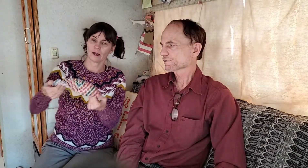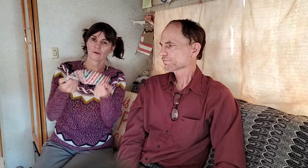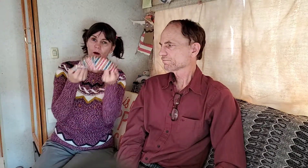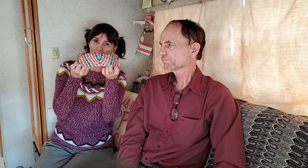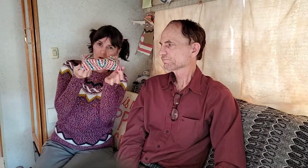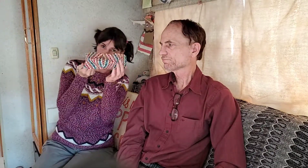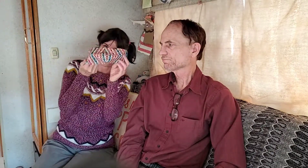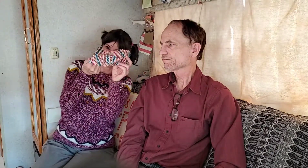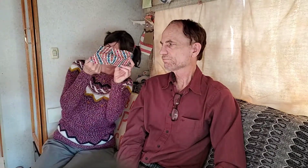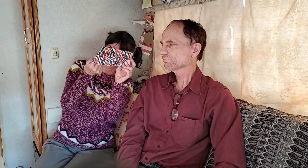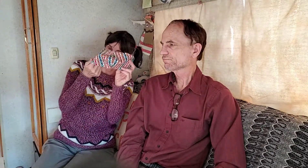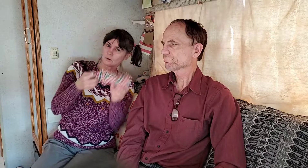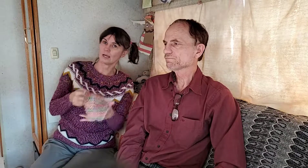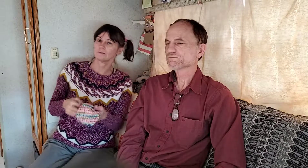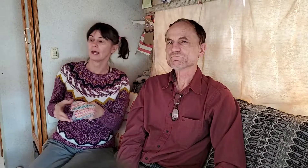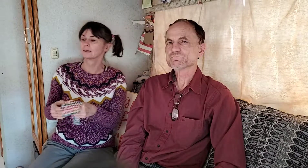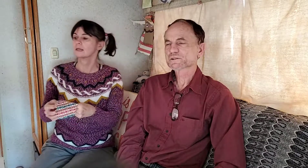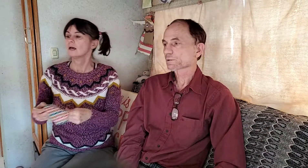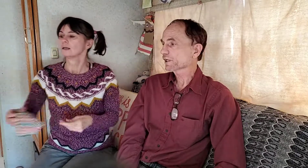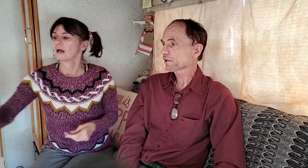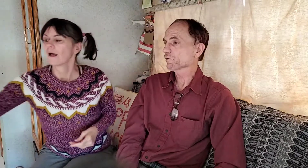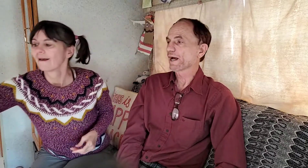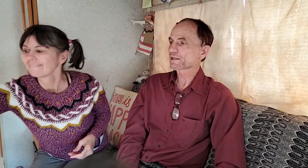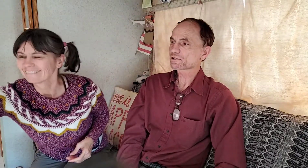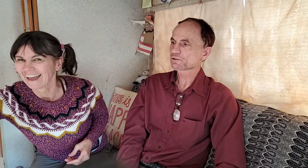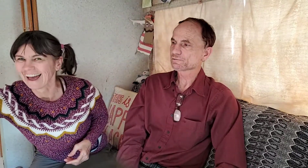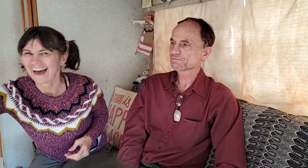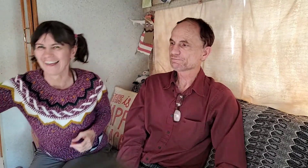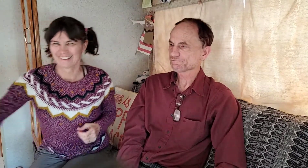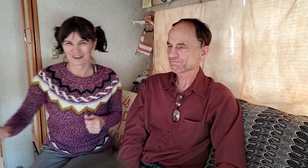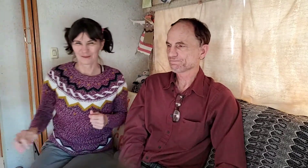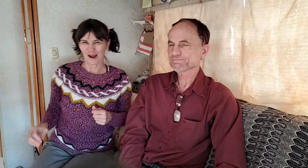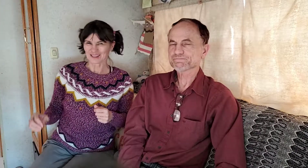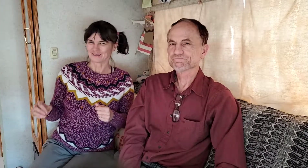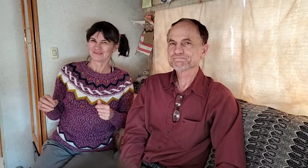healthcare workers out there, making you guys masks. Some colorful masks too. Yeah, they're going to be awesome.